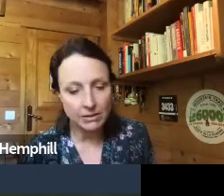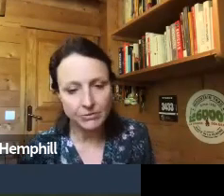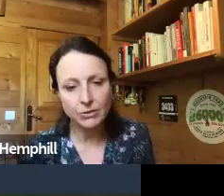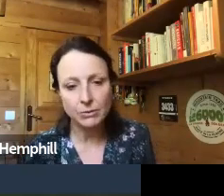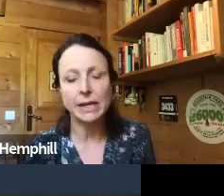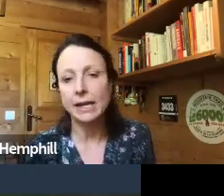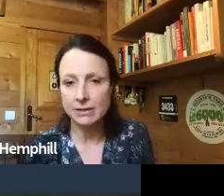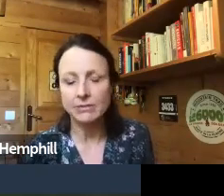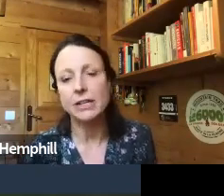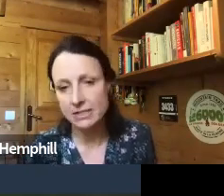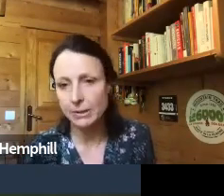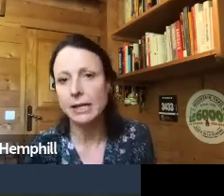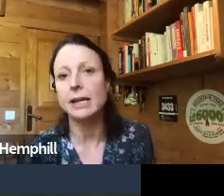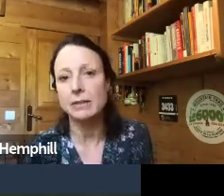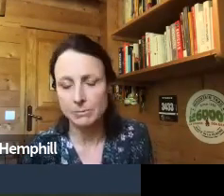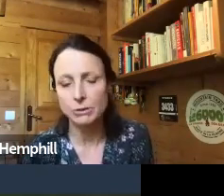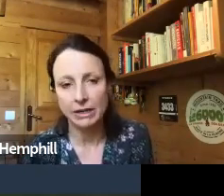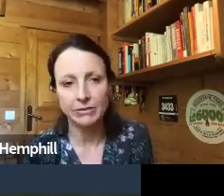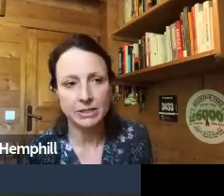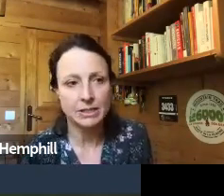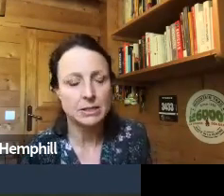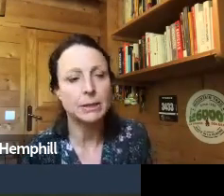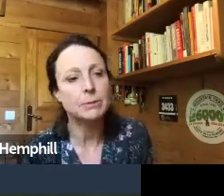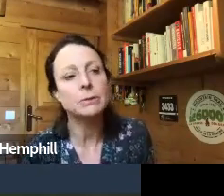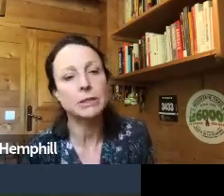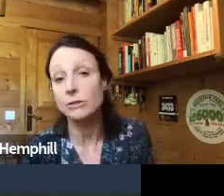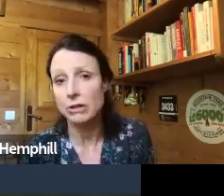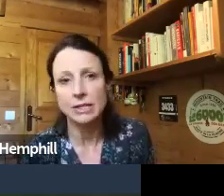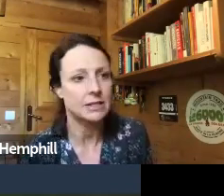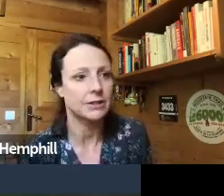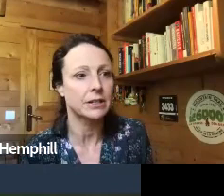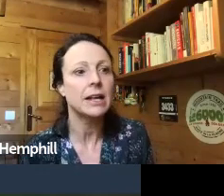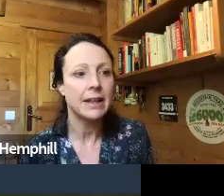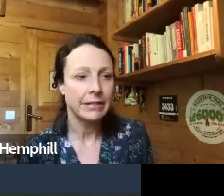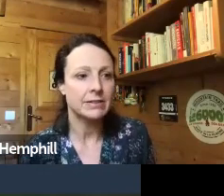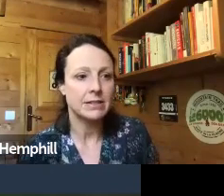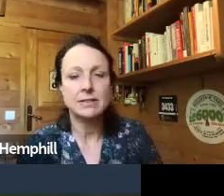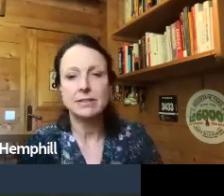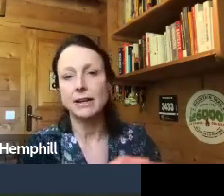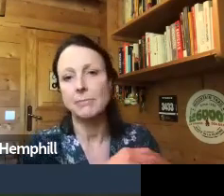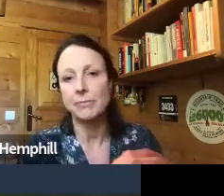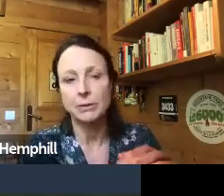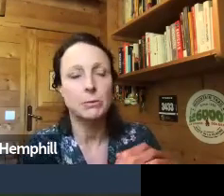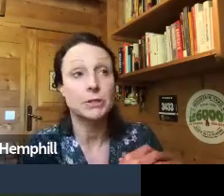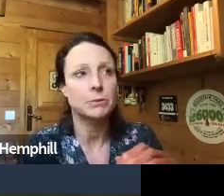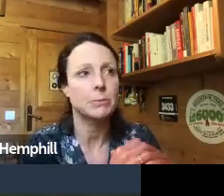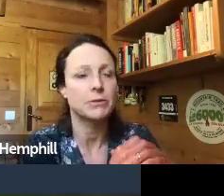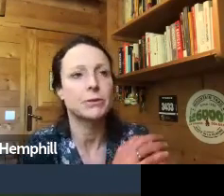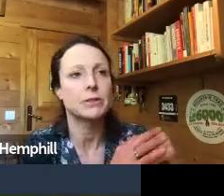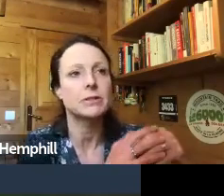further we can get it, the faster we can get it, the more relevant it is to people. We're not trying to sit on it. This is, you know, we're wanting to open source this as quickly